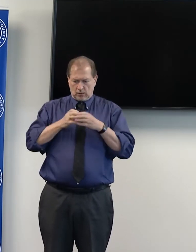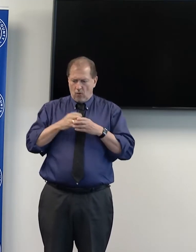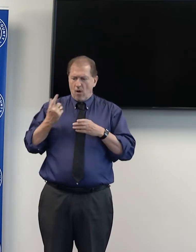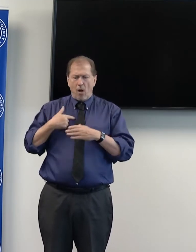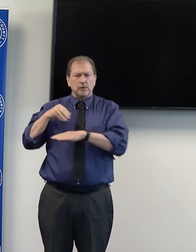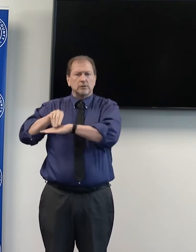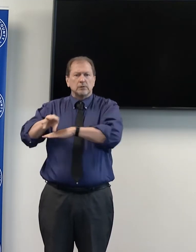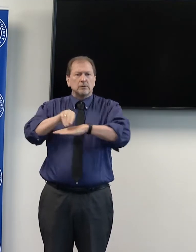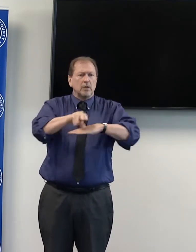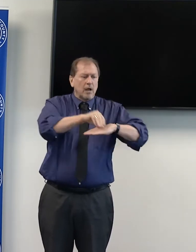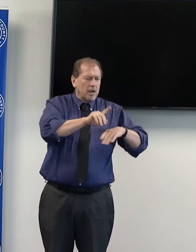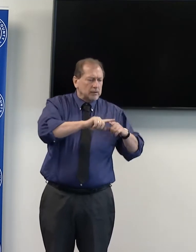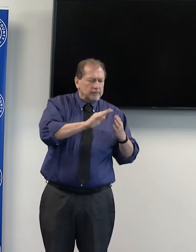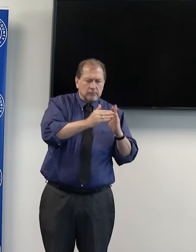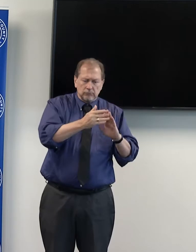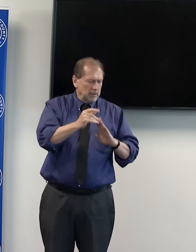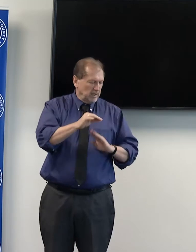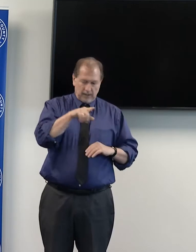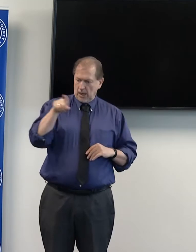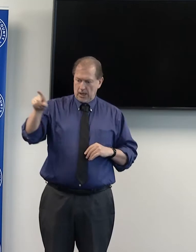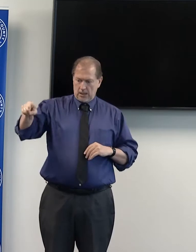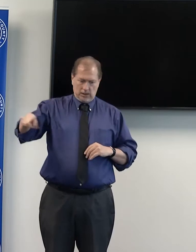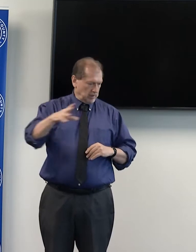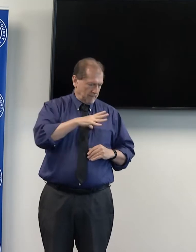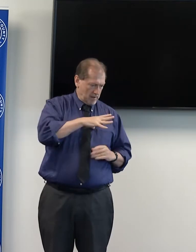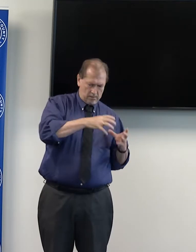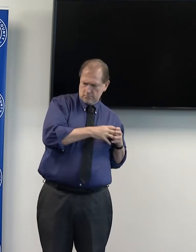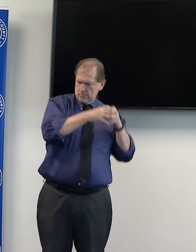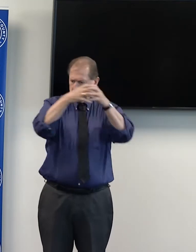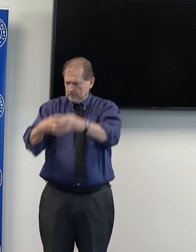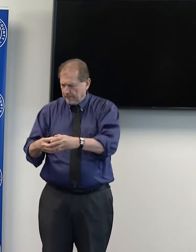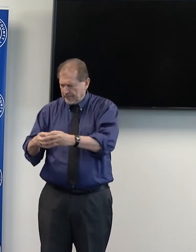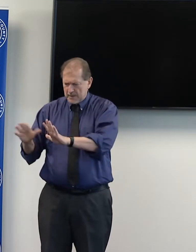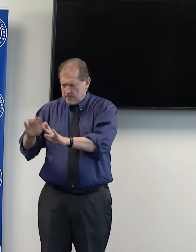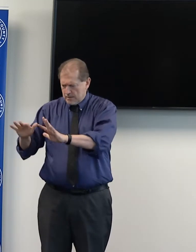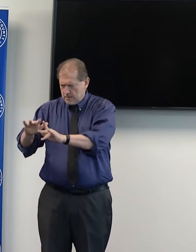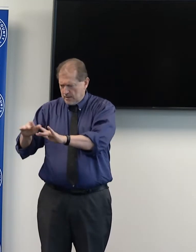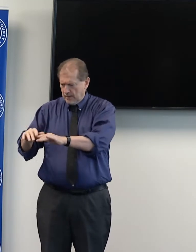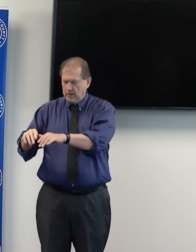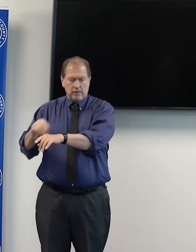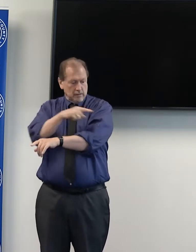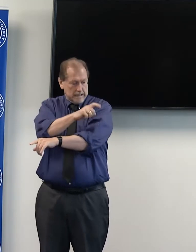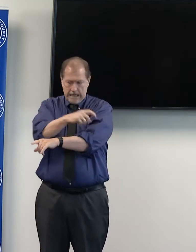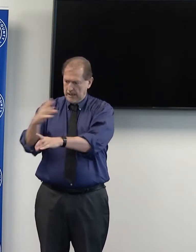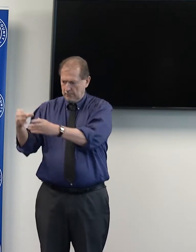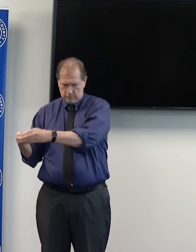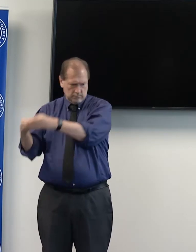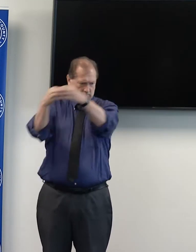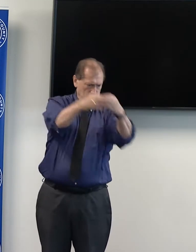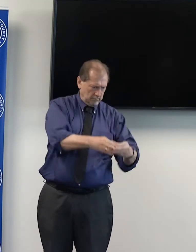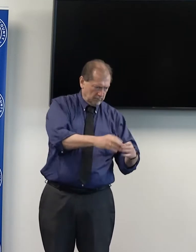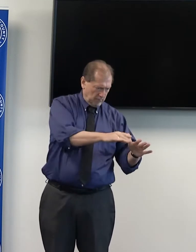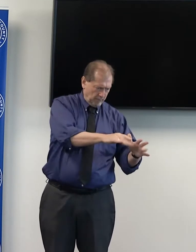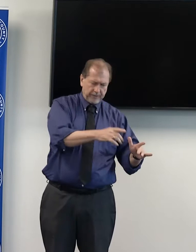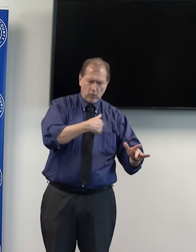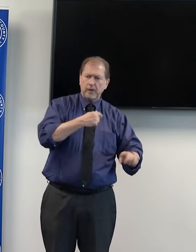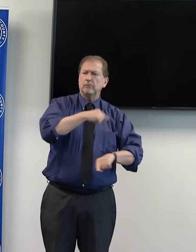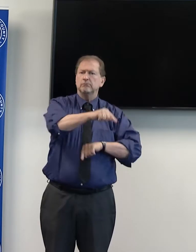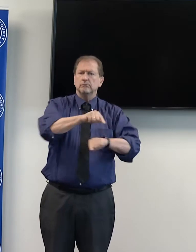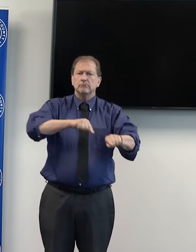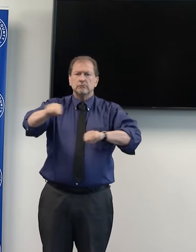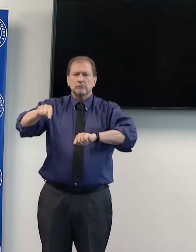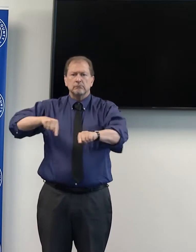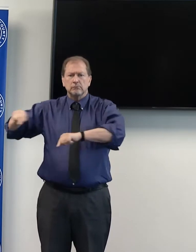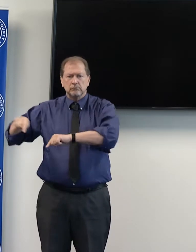municipalities and deploy during evolving events in order to ensure the safety of our residents. We also gather and share information